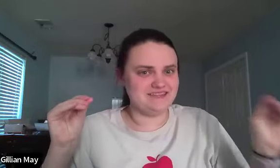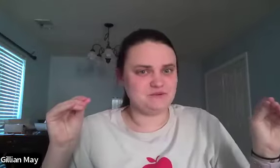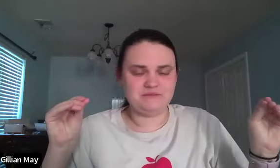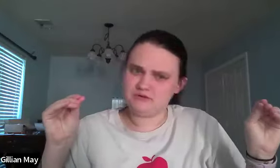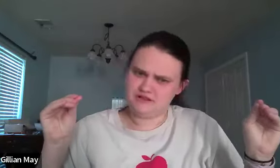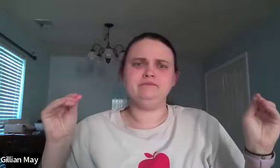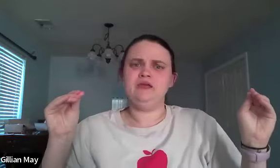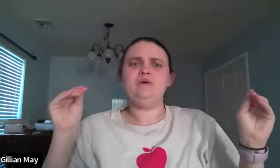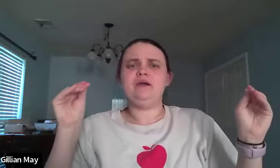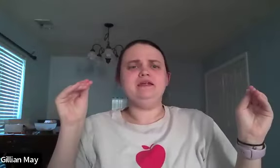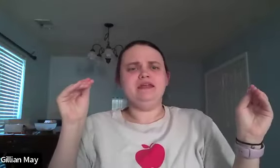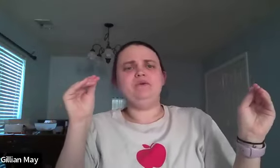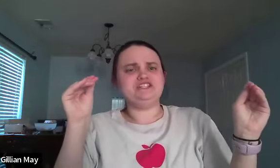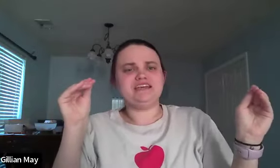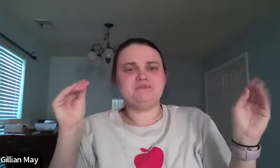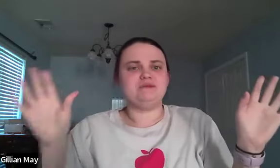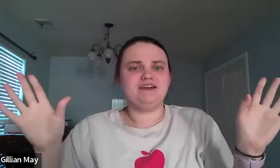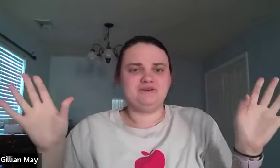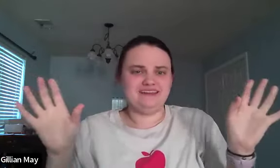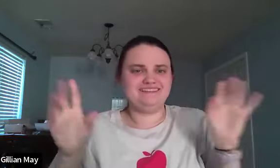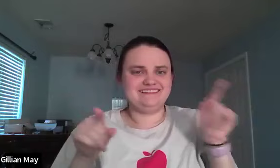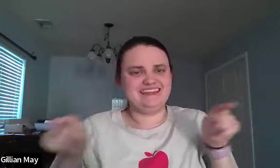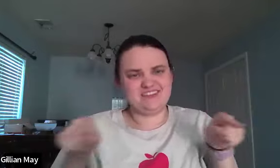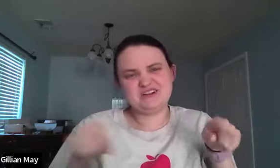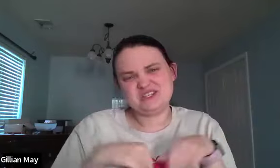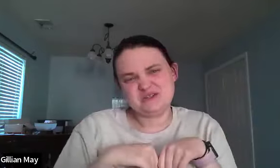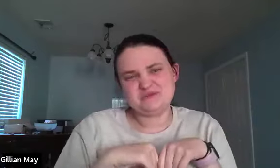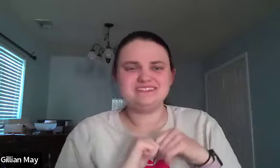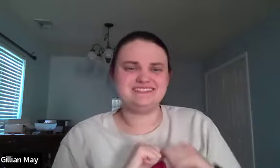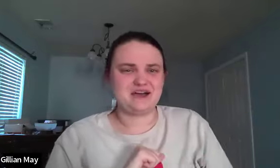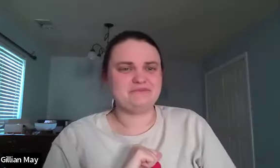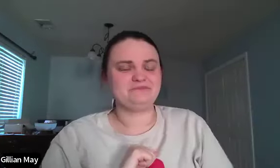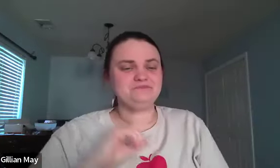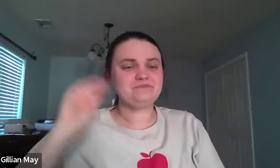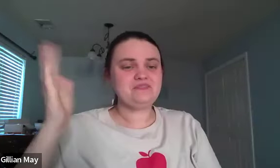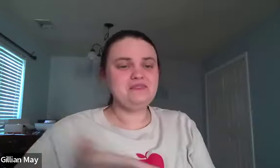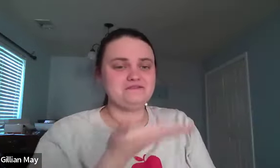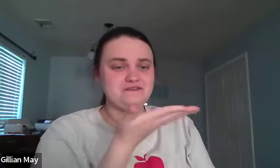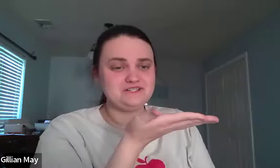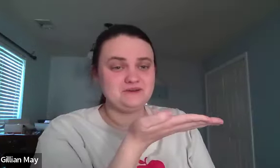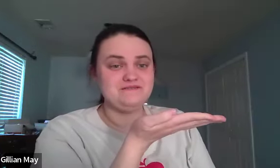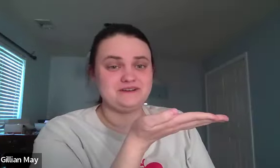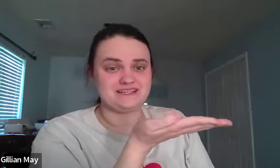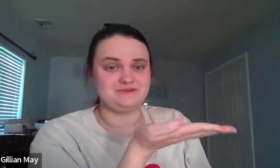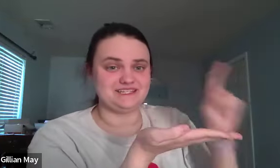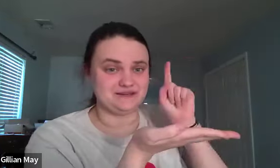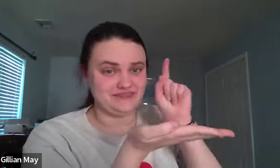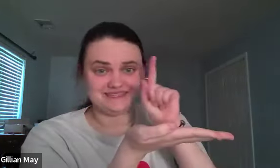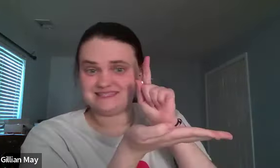this way and people are like, wait a minute, what just happened? I'm like, oh wait, yeah, there are 2. So the first one for next week is going to be that